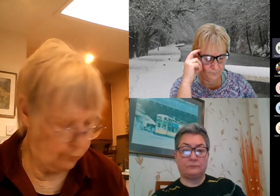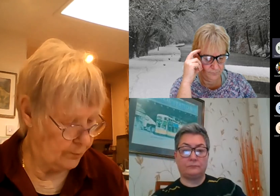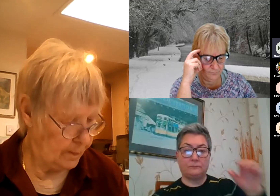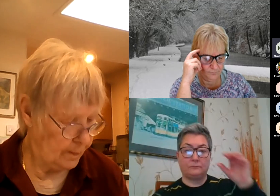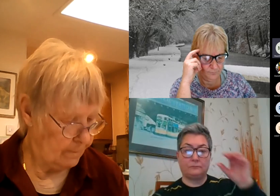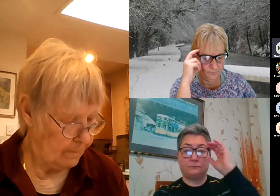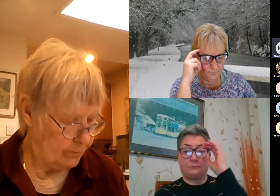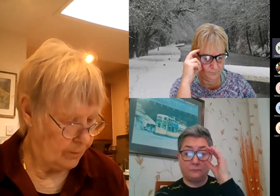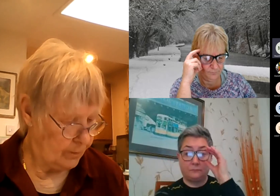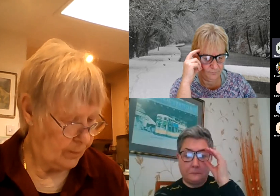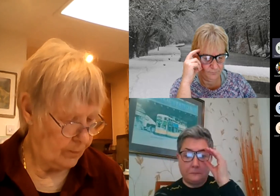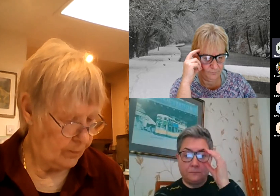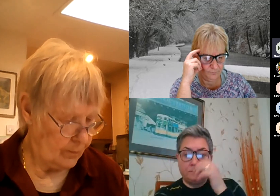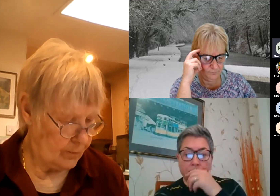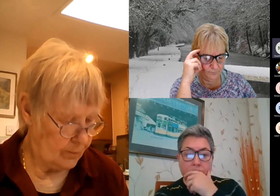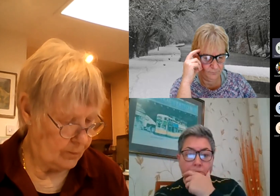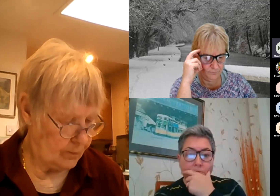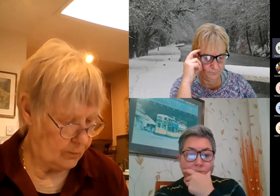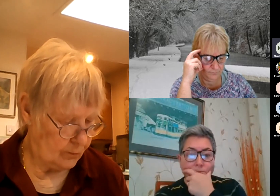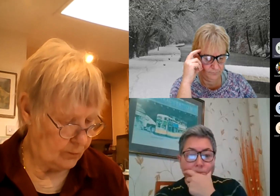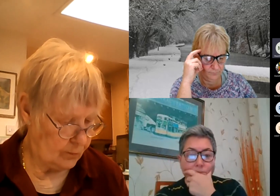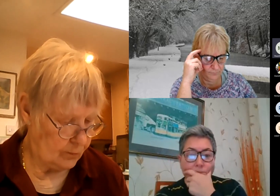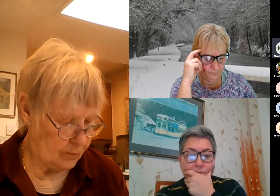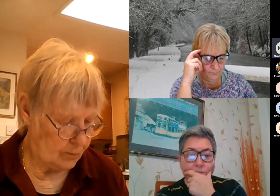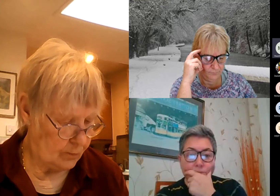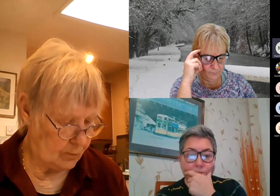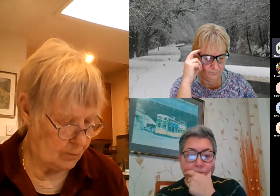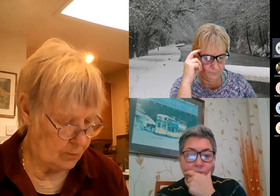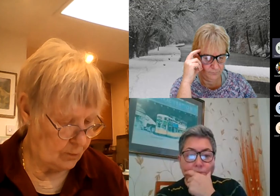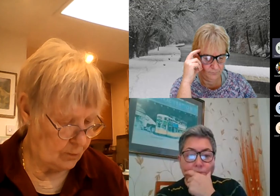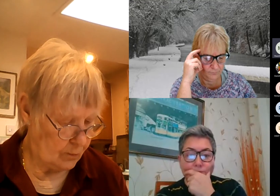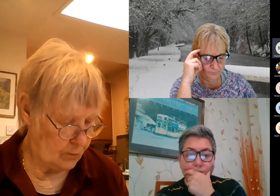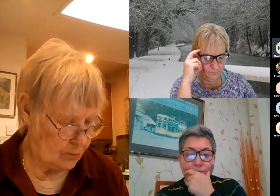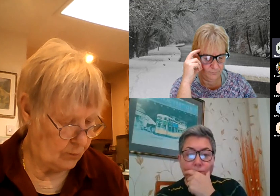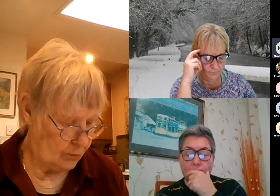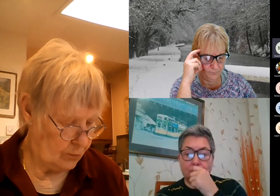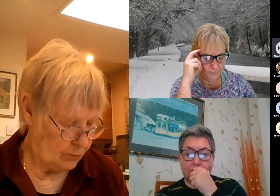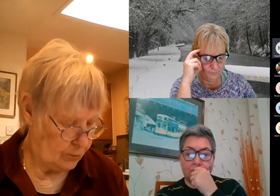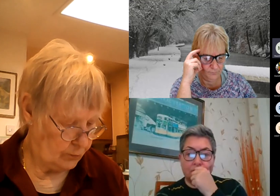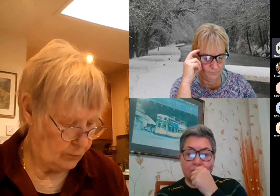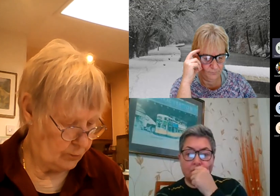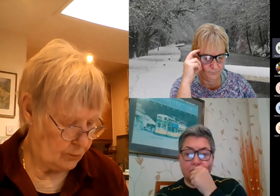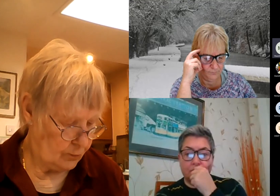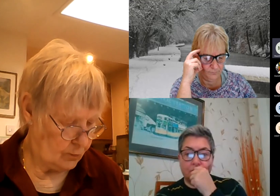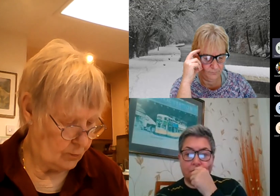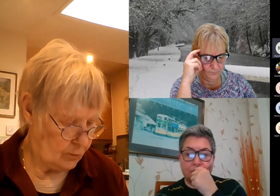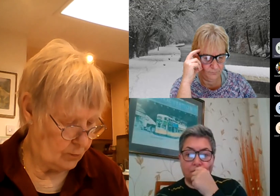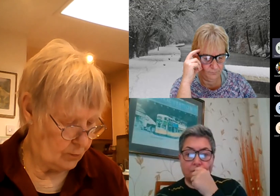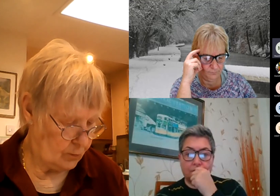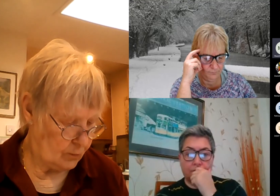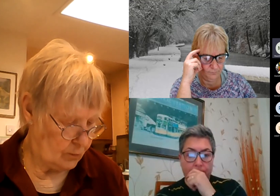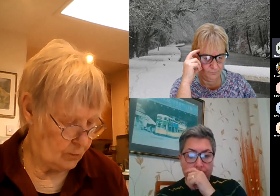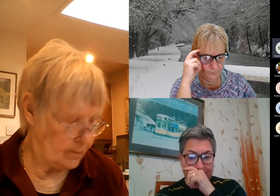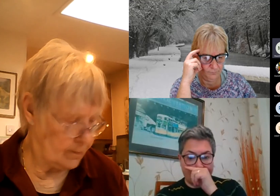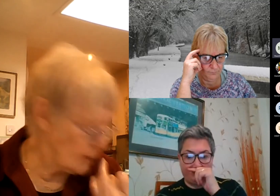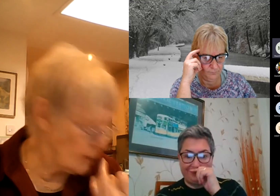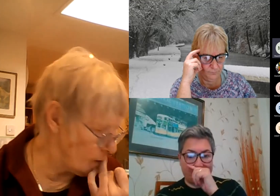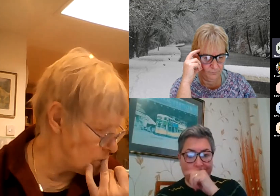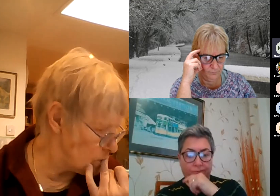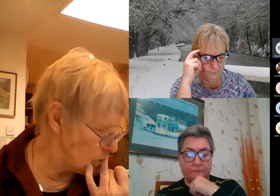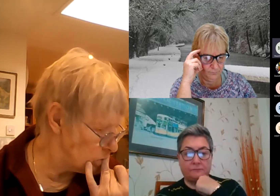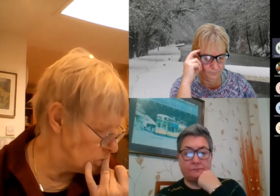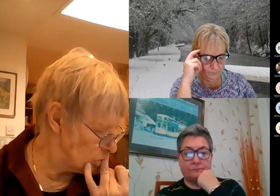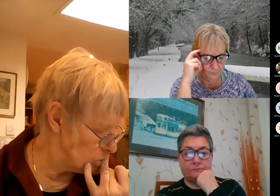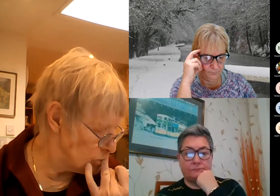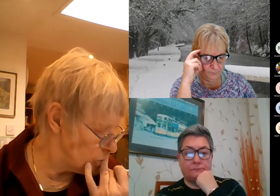your employer refusing this is not acting in a reasonable manner, at which point you can threaten to take them to tribunal and they